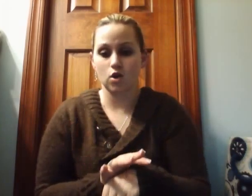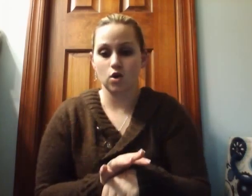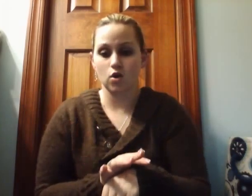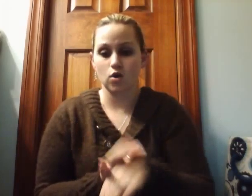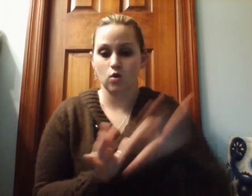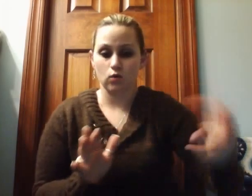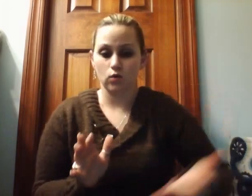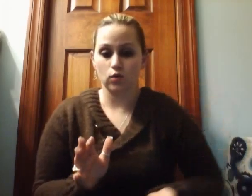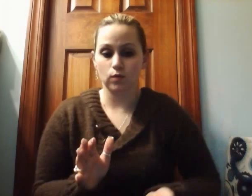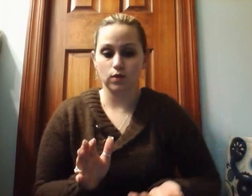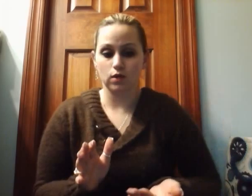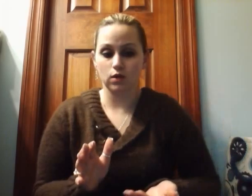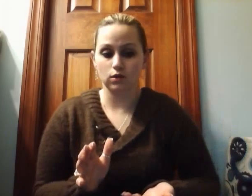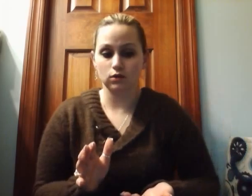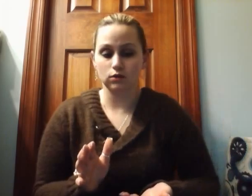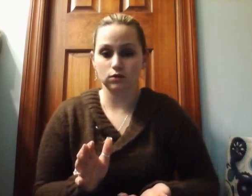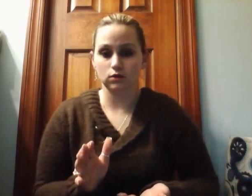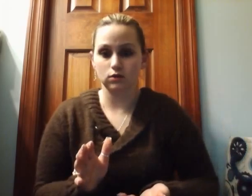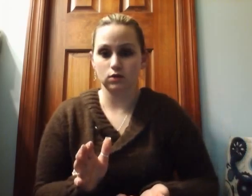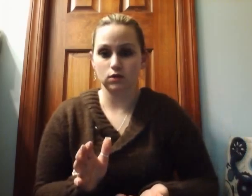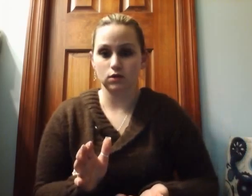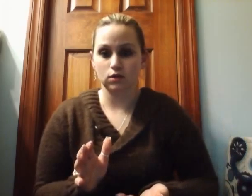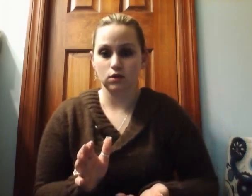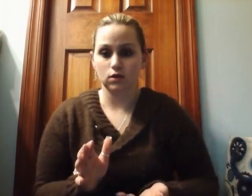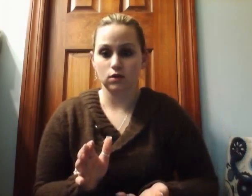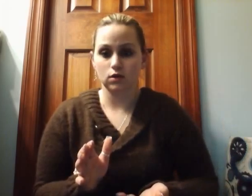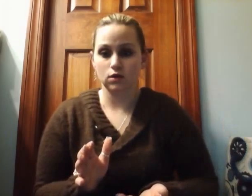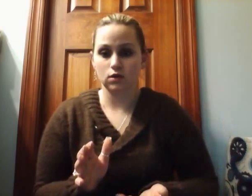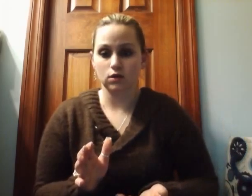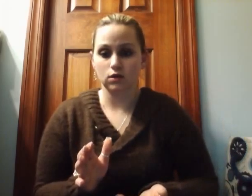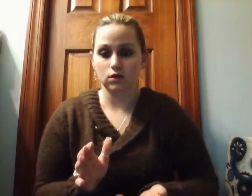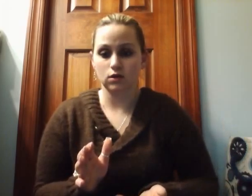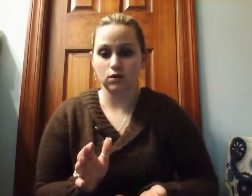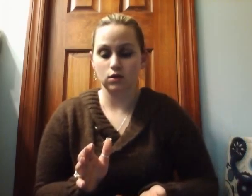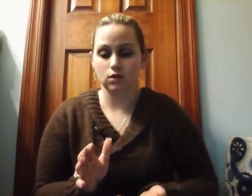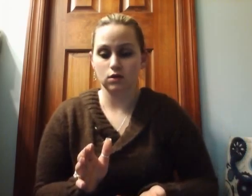simply by saying, we welcome people of all abilities to participate in our